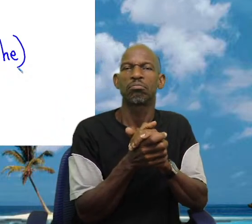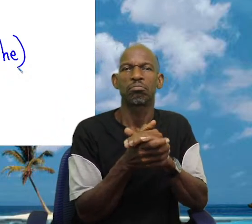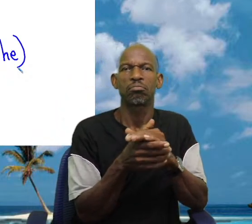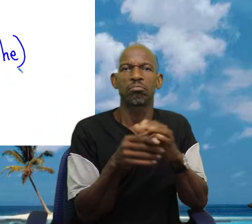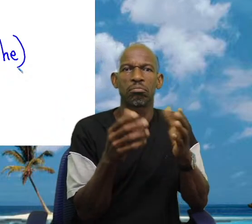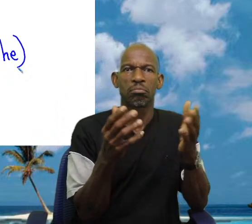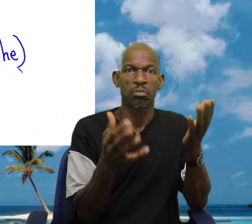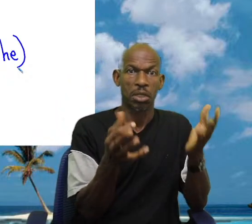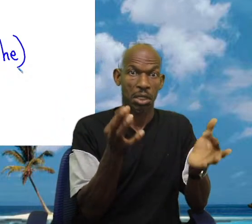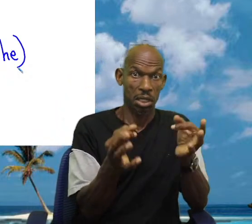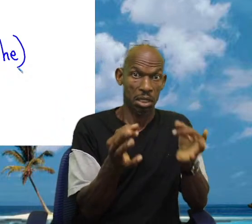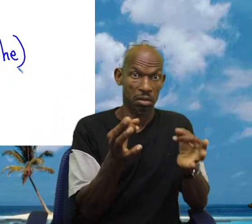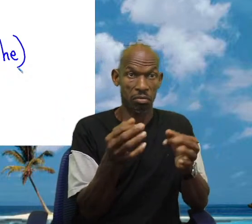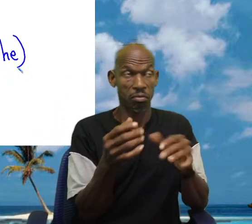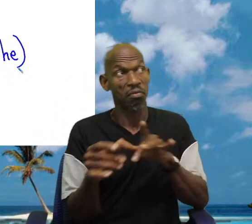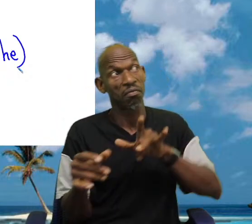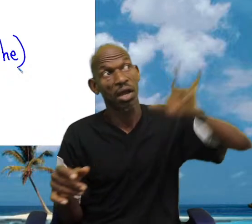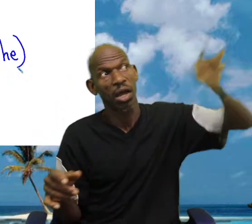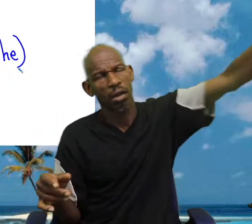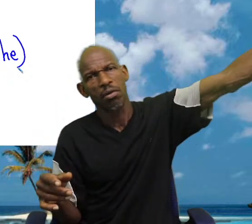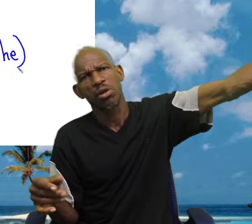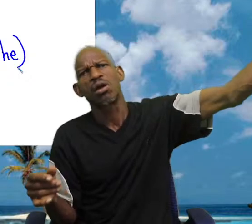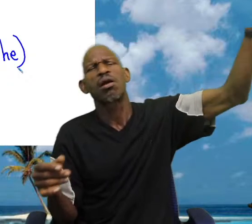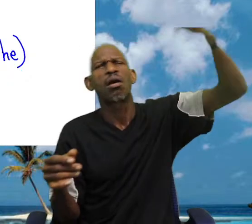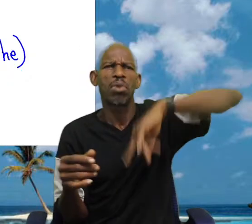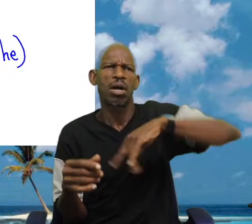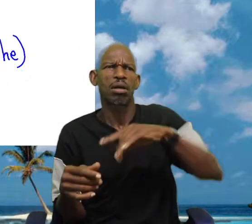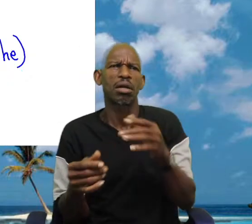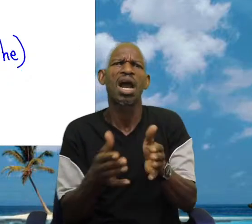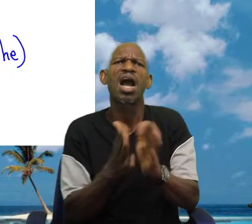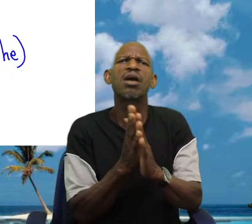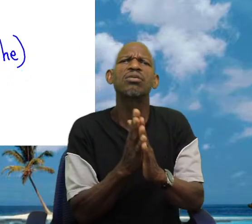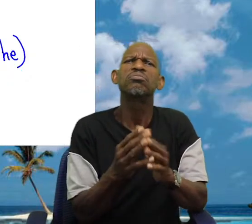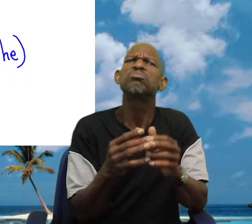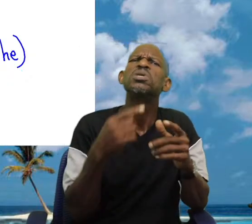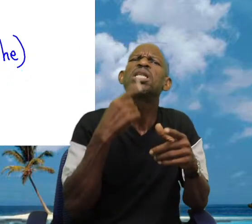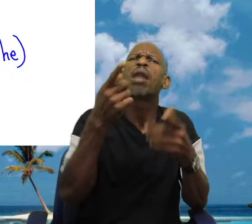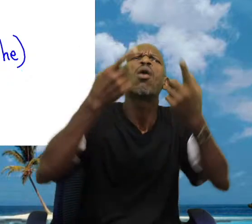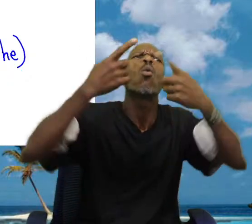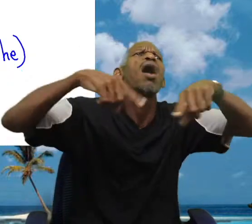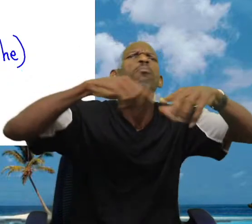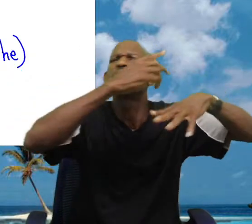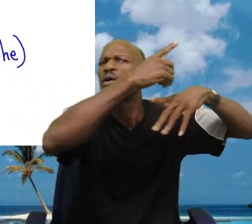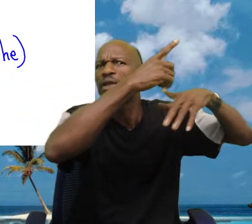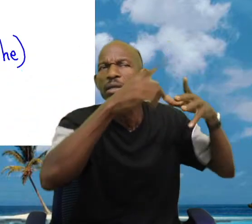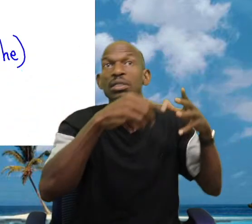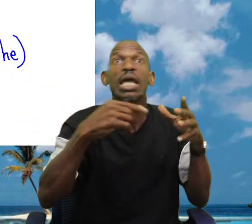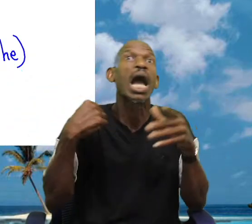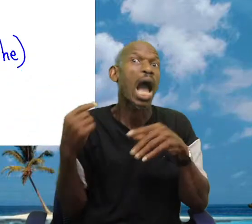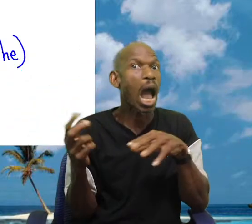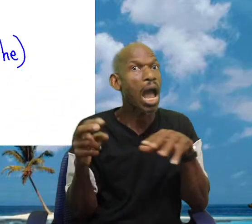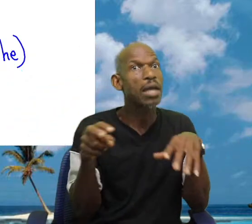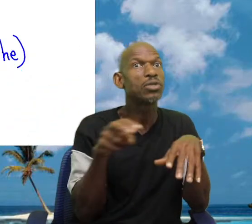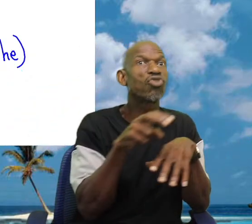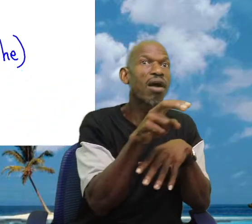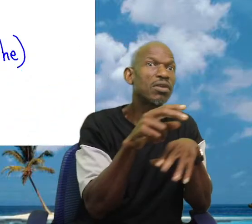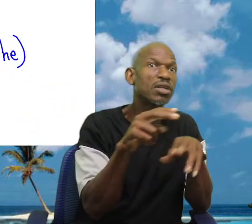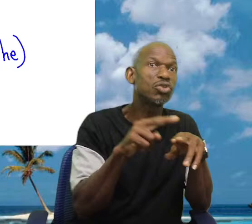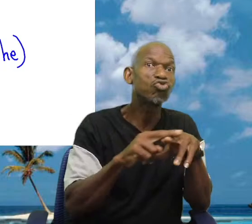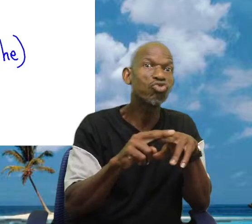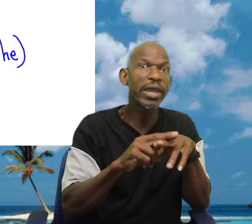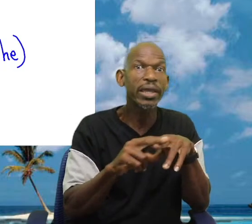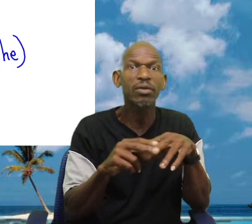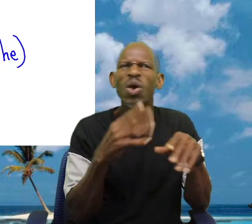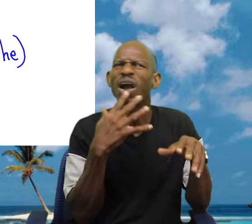DESCRIBE. So in English we say describe the noun or pronoun. So